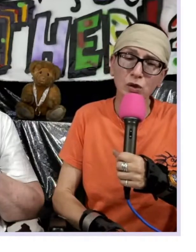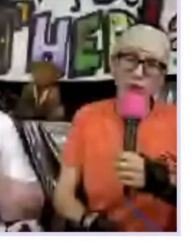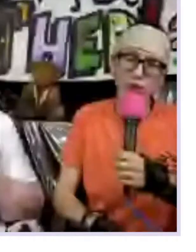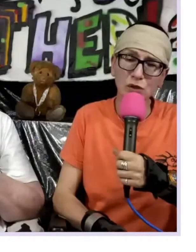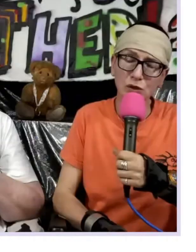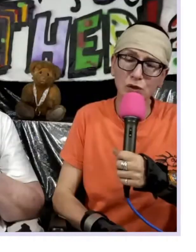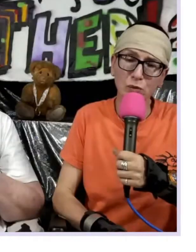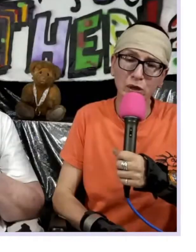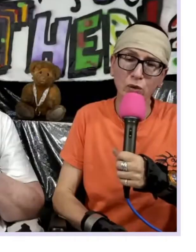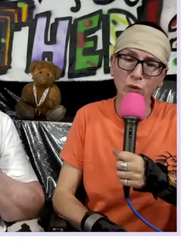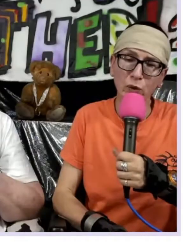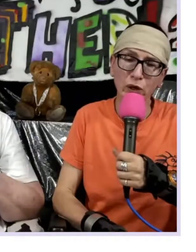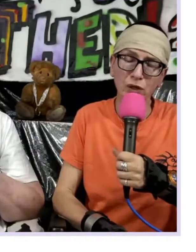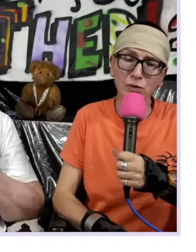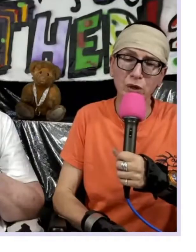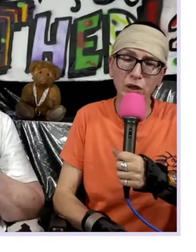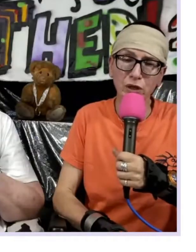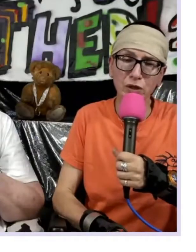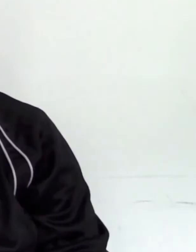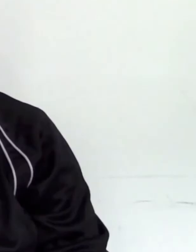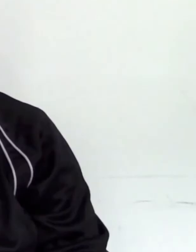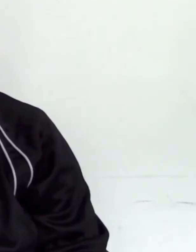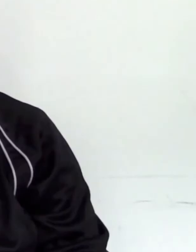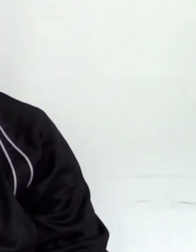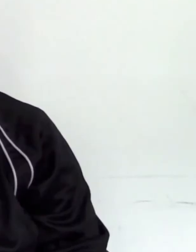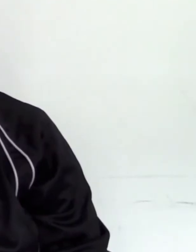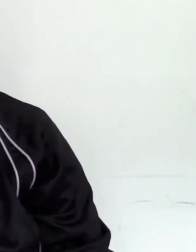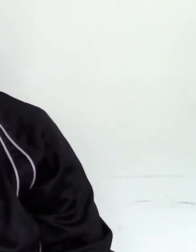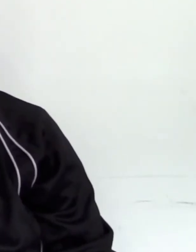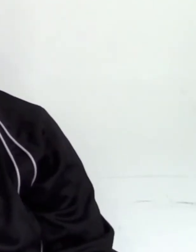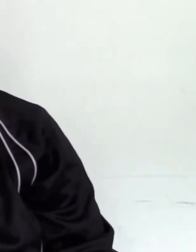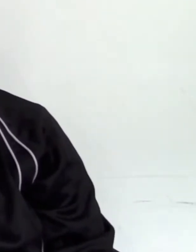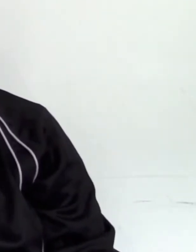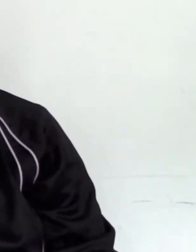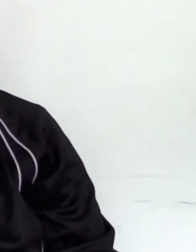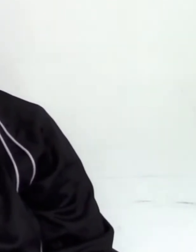So this is just about one aspect.